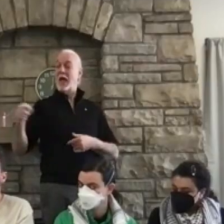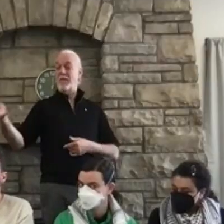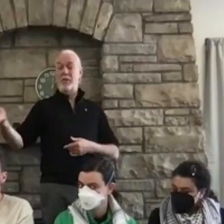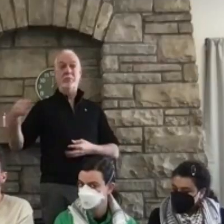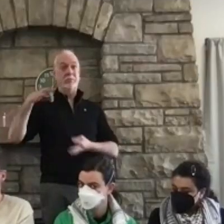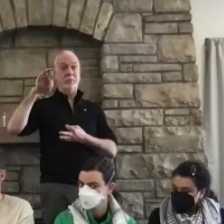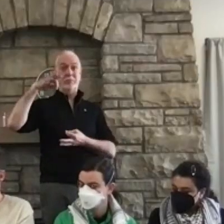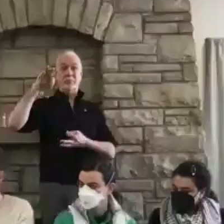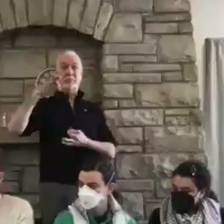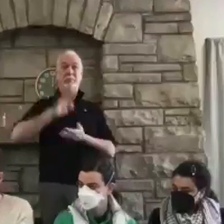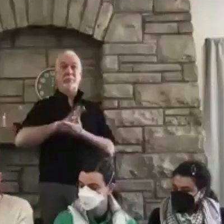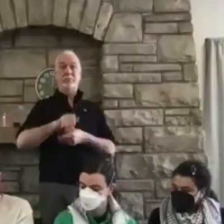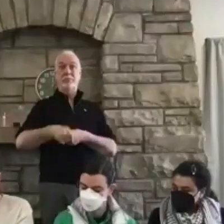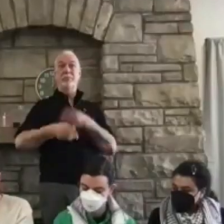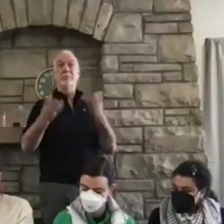handouts here,